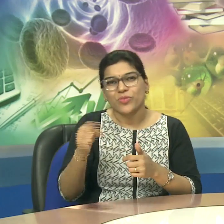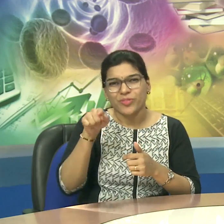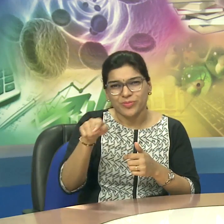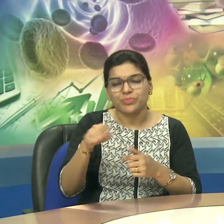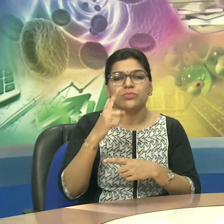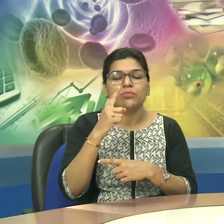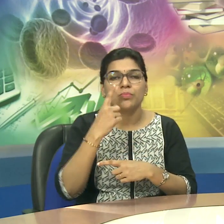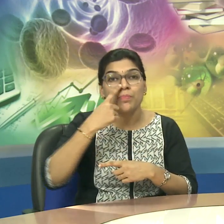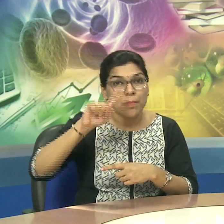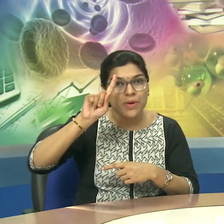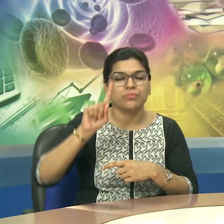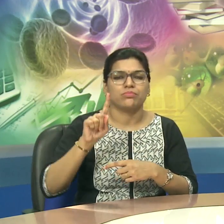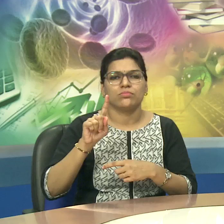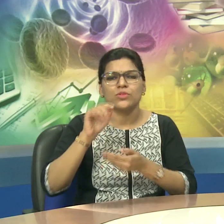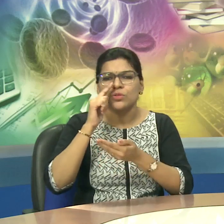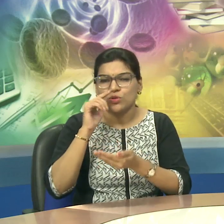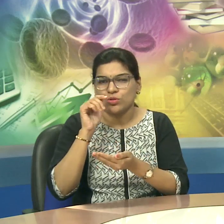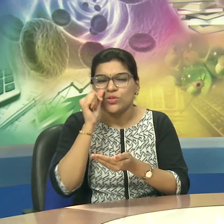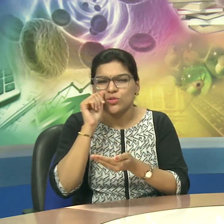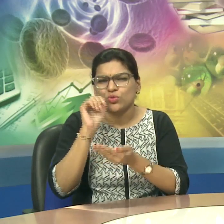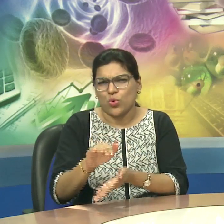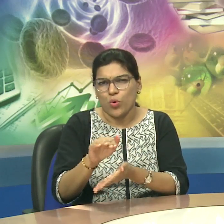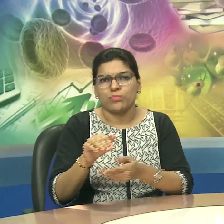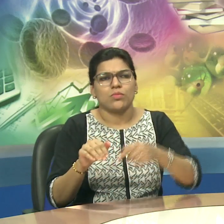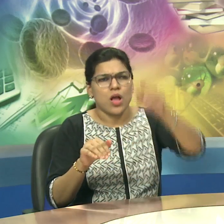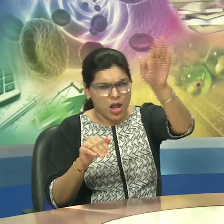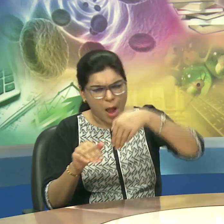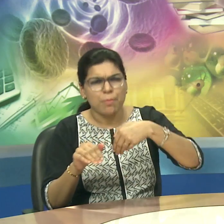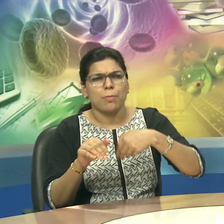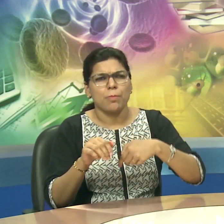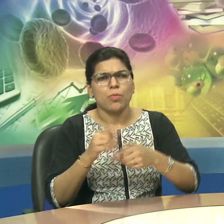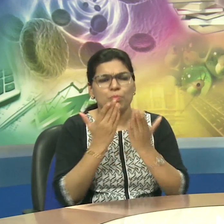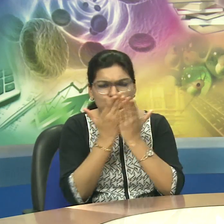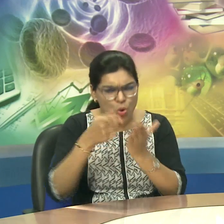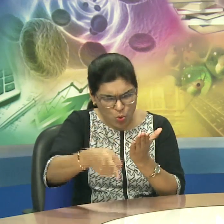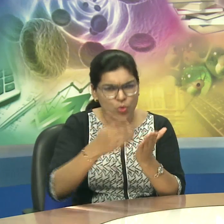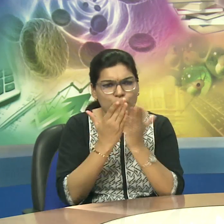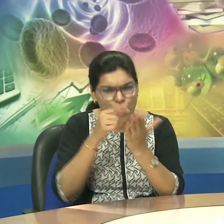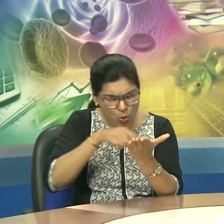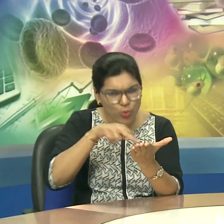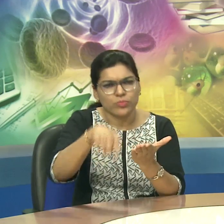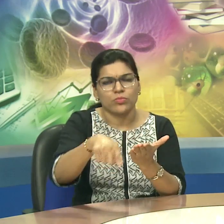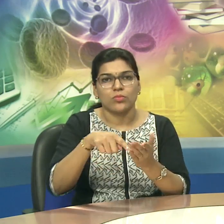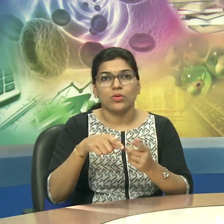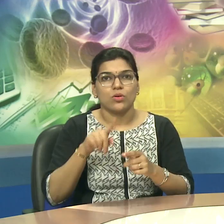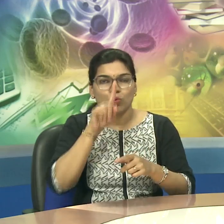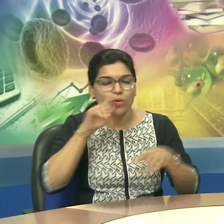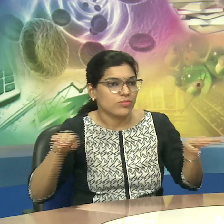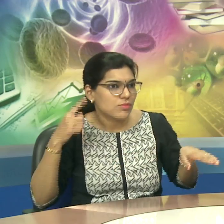could copy those mantras also. And also sometime, being a parent, we teach our